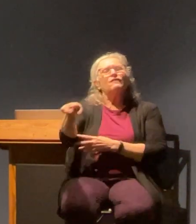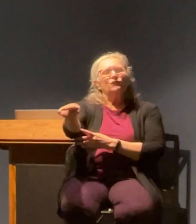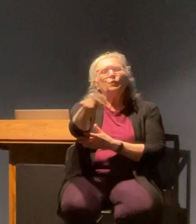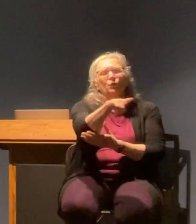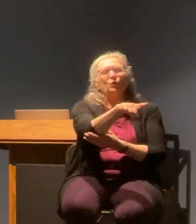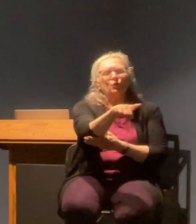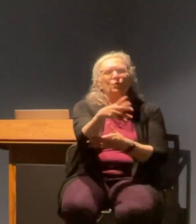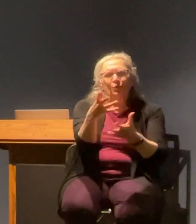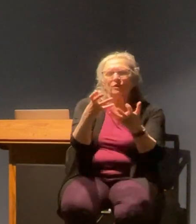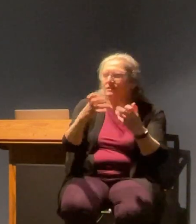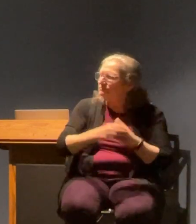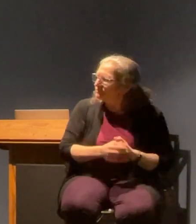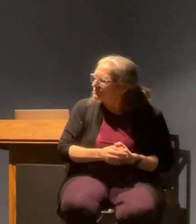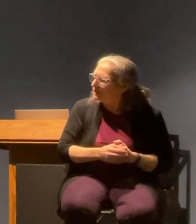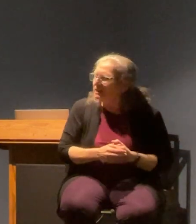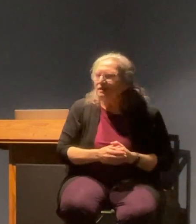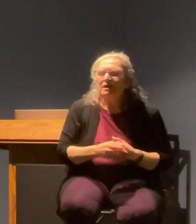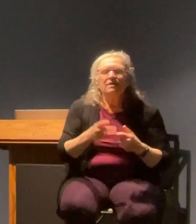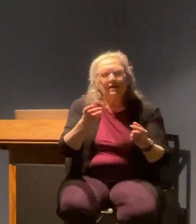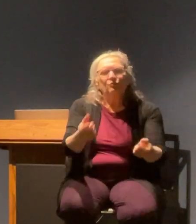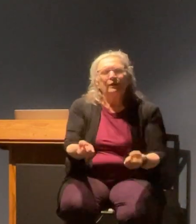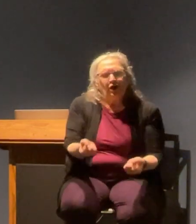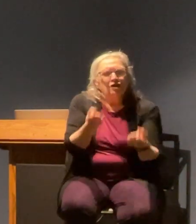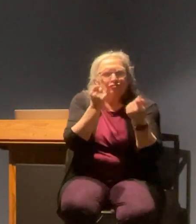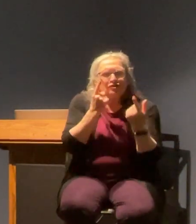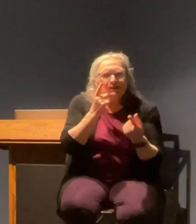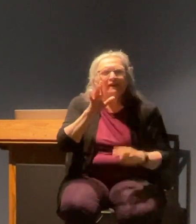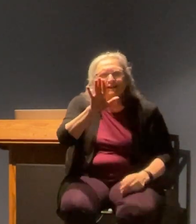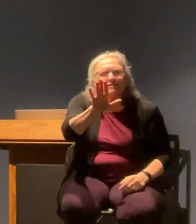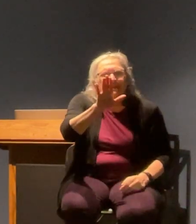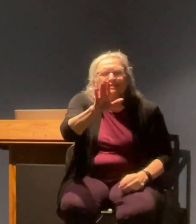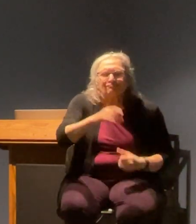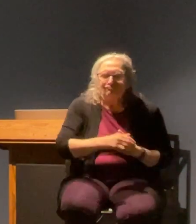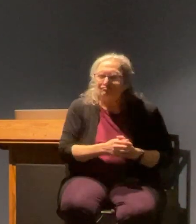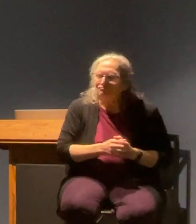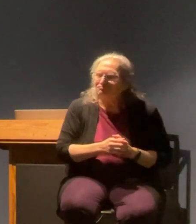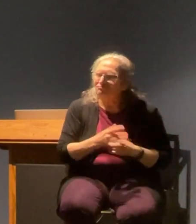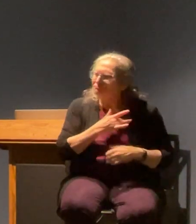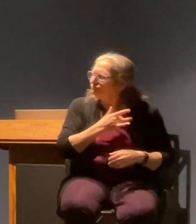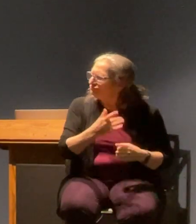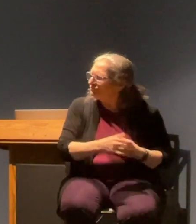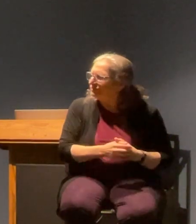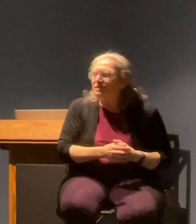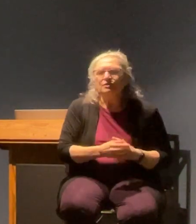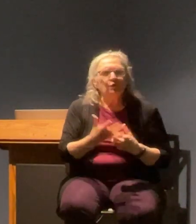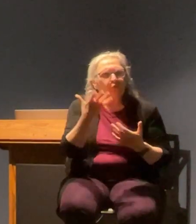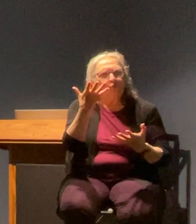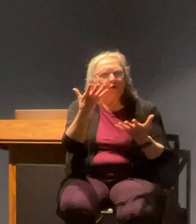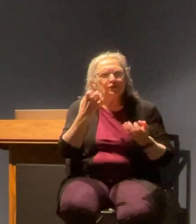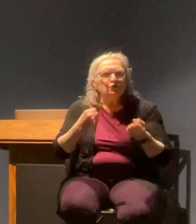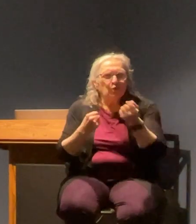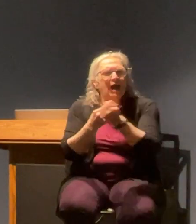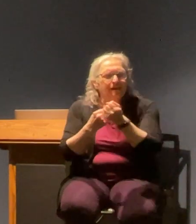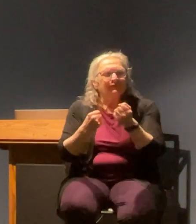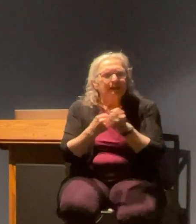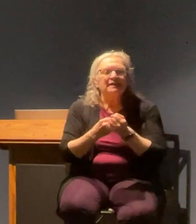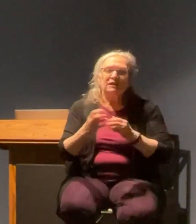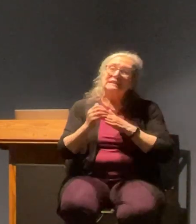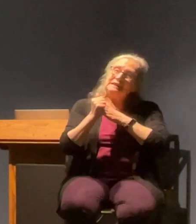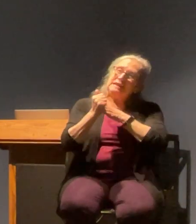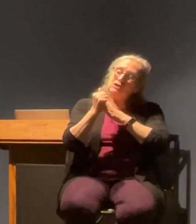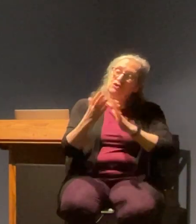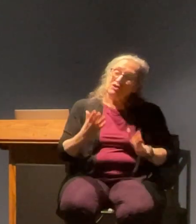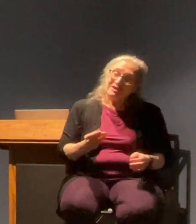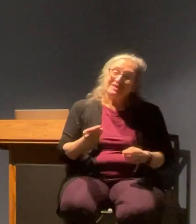shows that you're actually still understanding the market that you're working in. So we want to always advocate for leaders and professionals, know